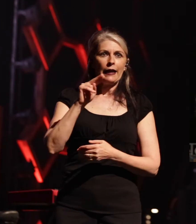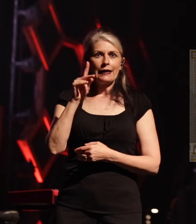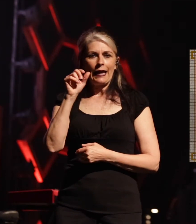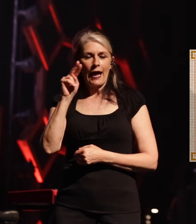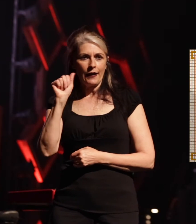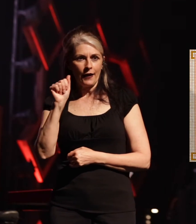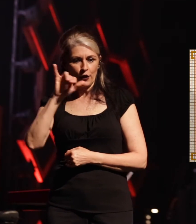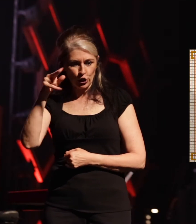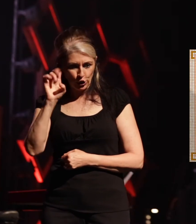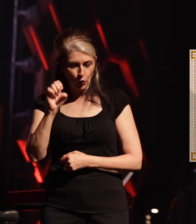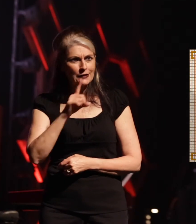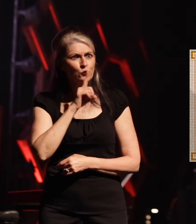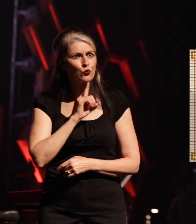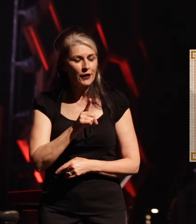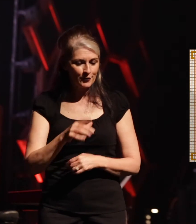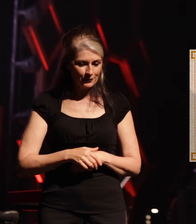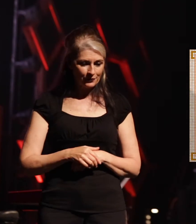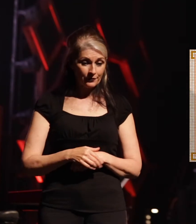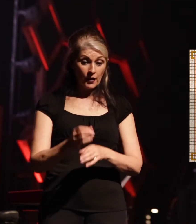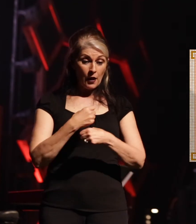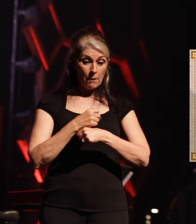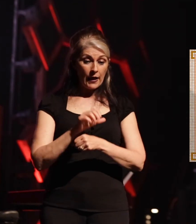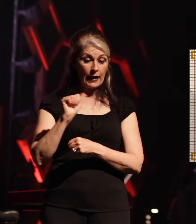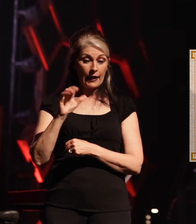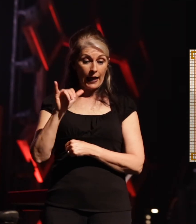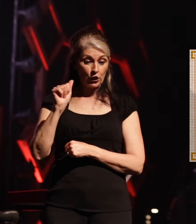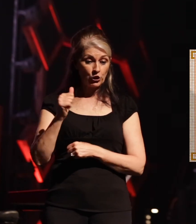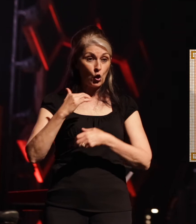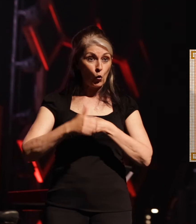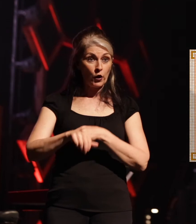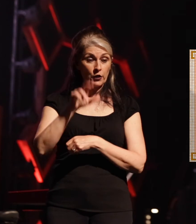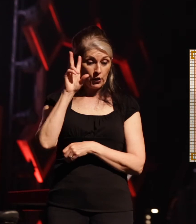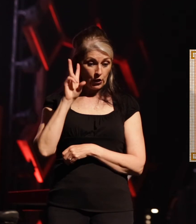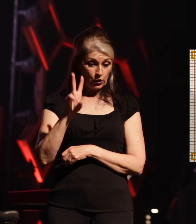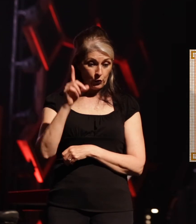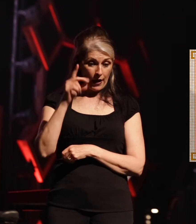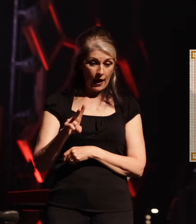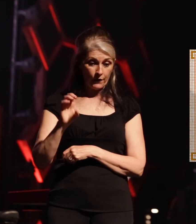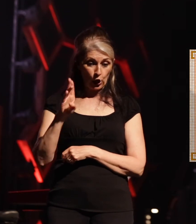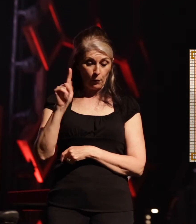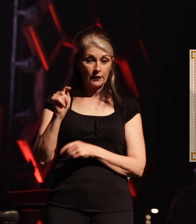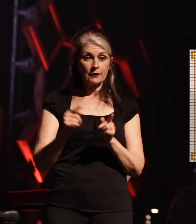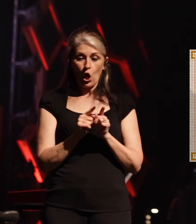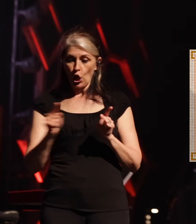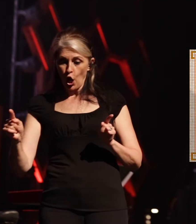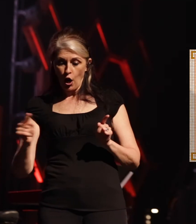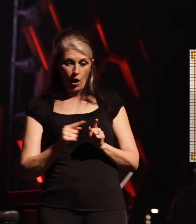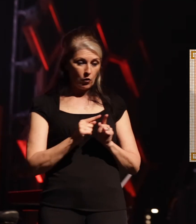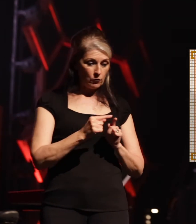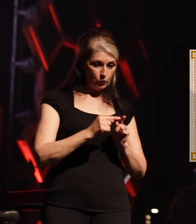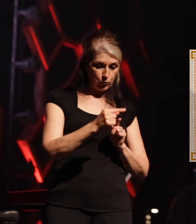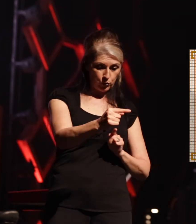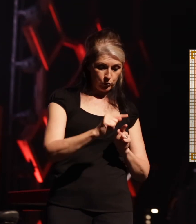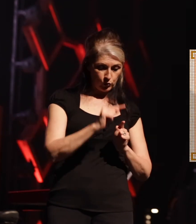them make an ark of acacia wood, 2.5 cubits long, 1.5 cubits wide, and 1.5 cubits high. Overlay it with